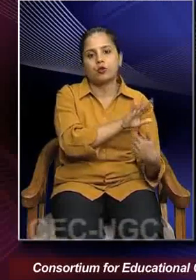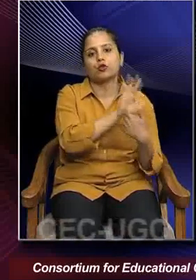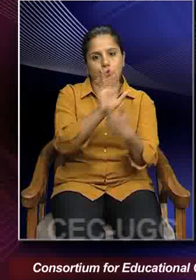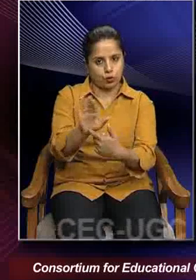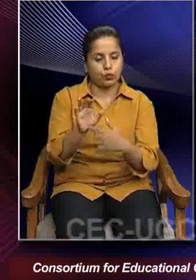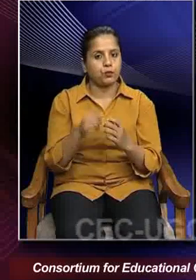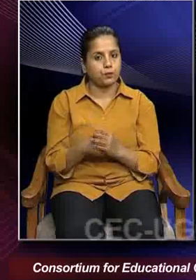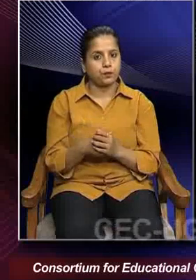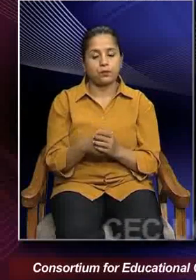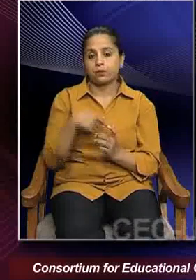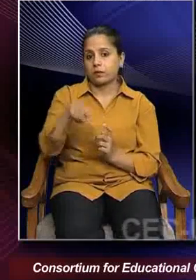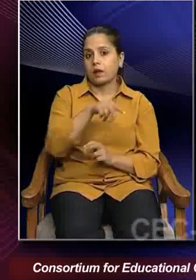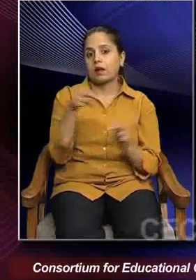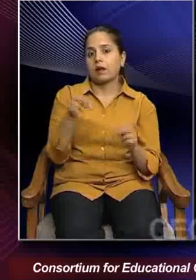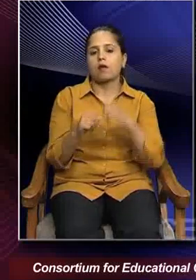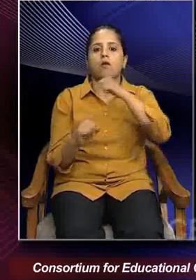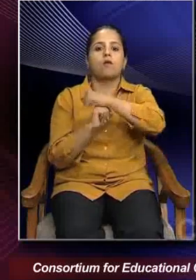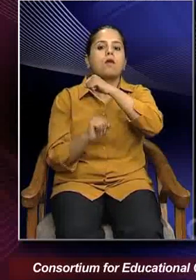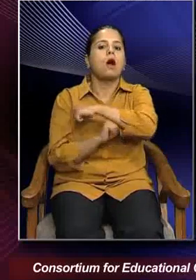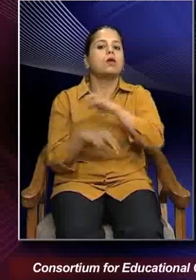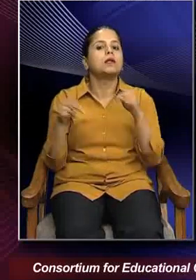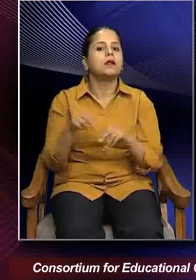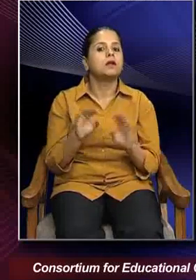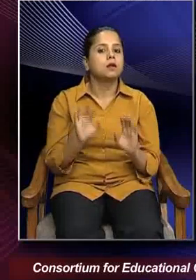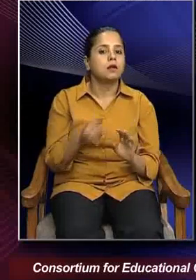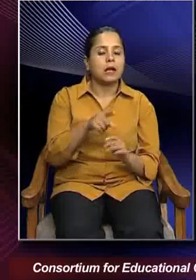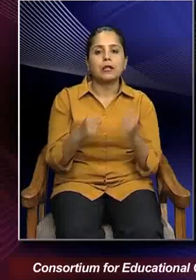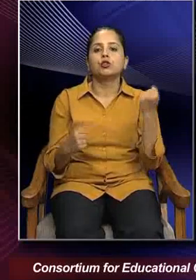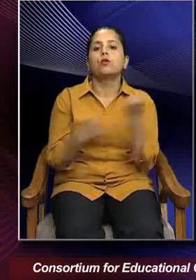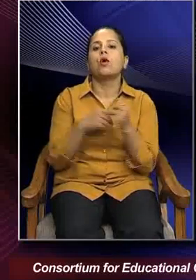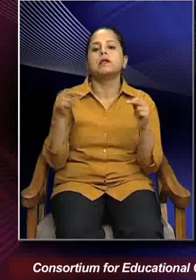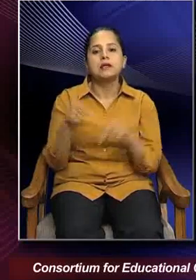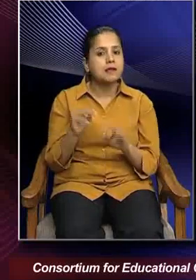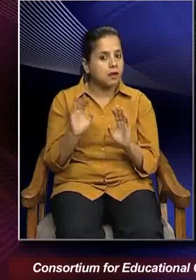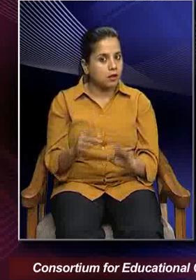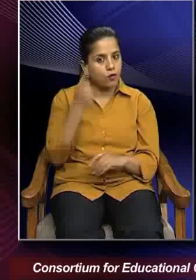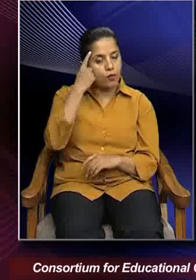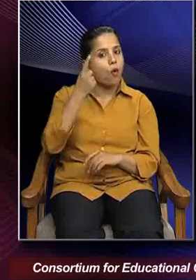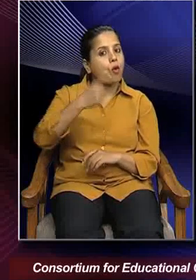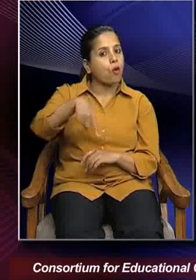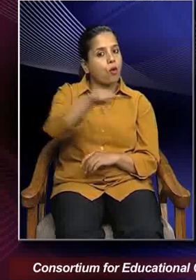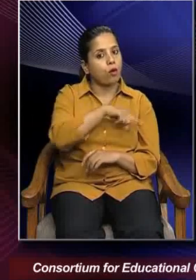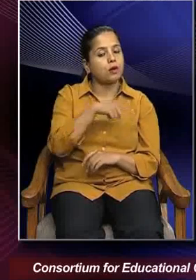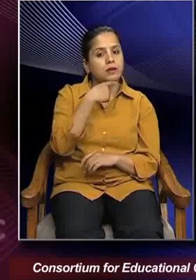Fine. So, they need a foundation, they need a support for them to